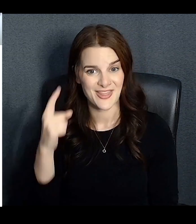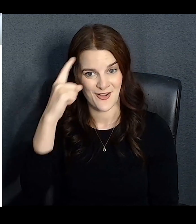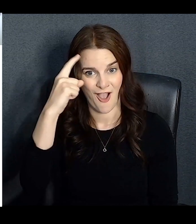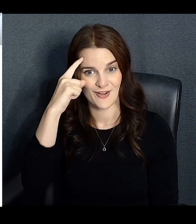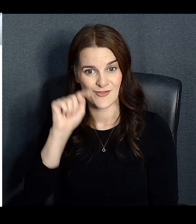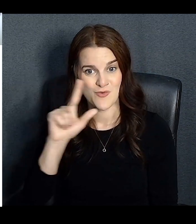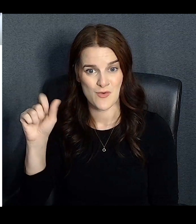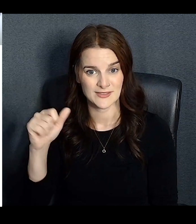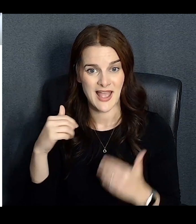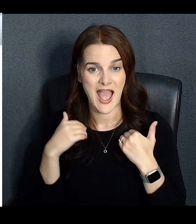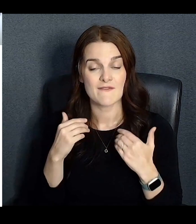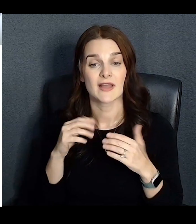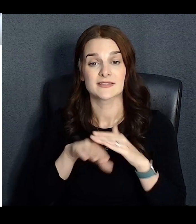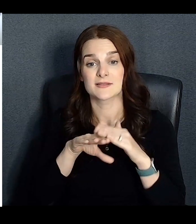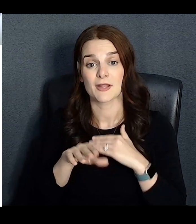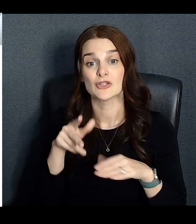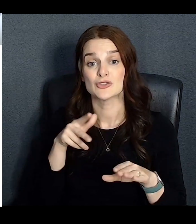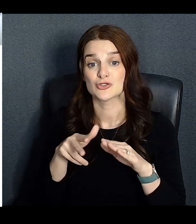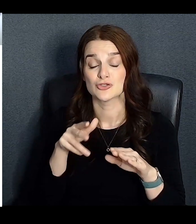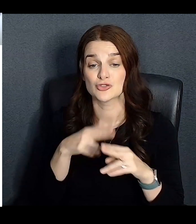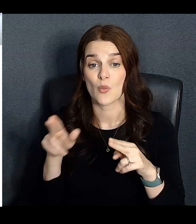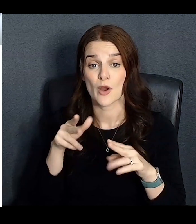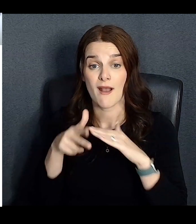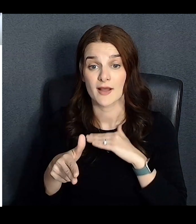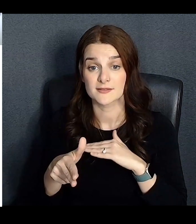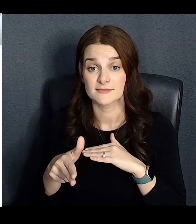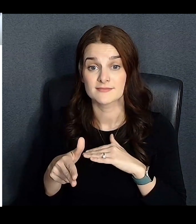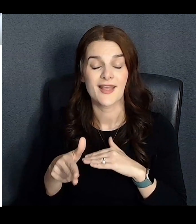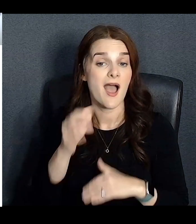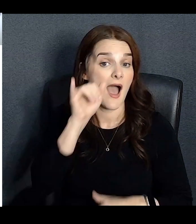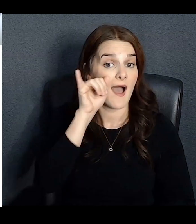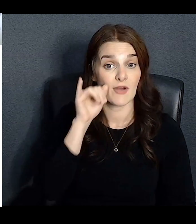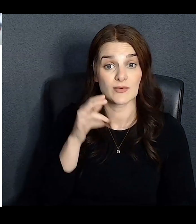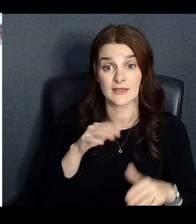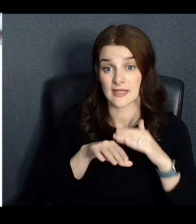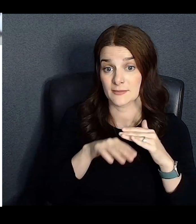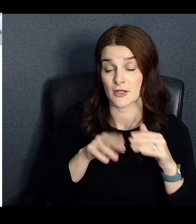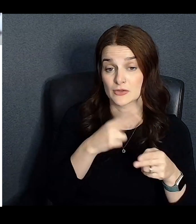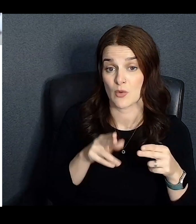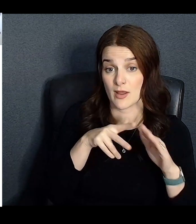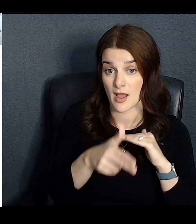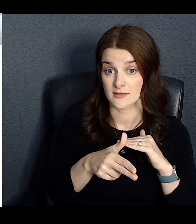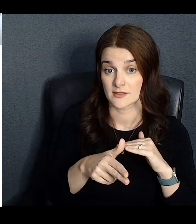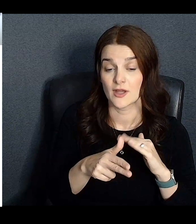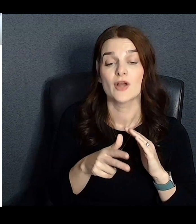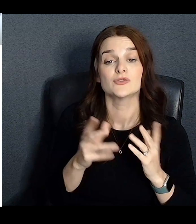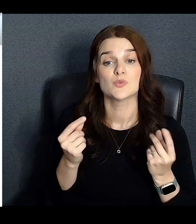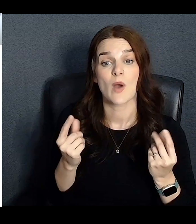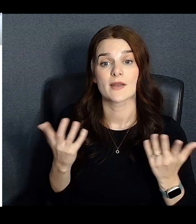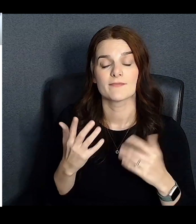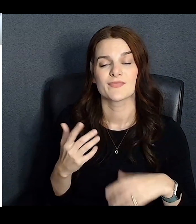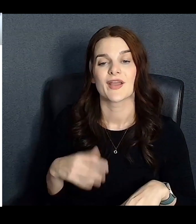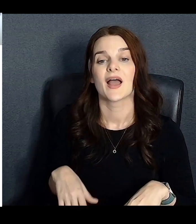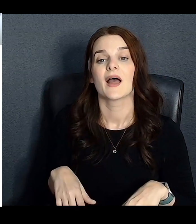Some other cognitive tools. So there is accessibility shortcuts. So on iPhone, the accessibility shortcut is to triple